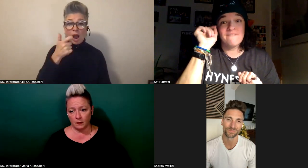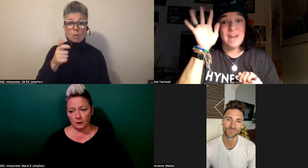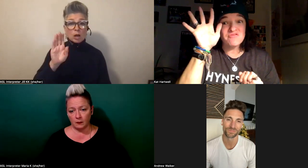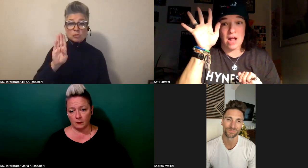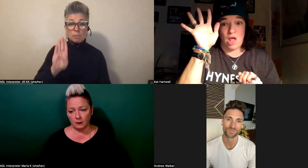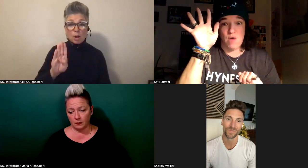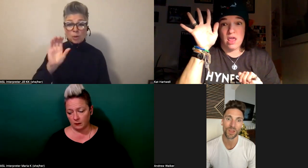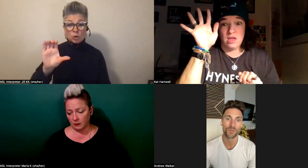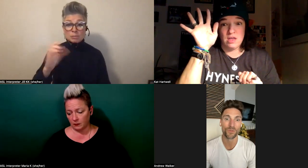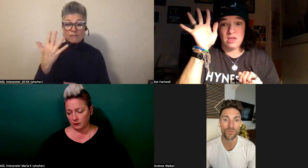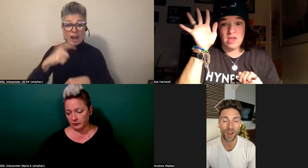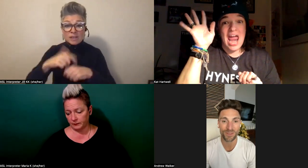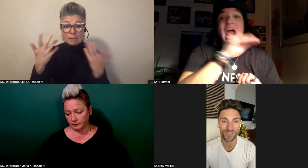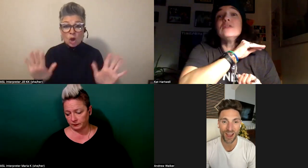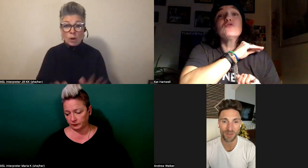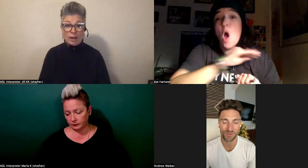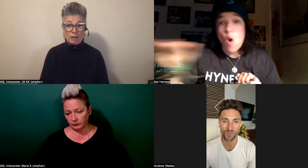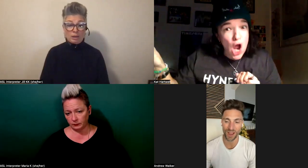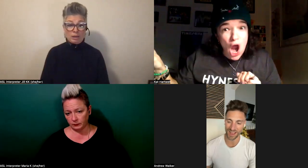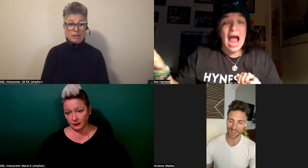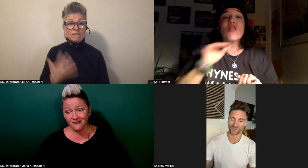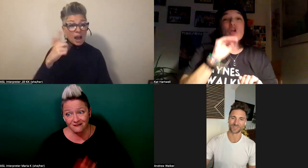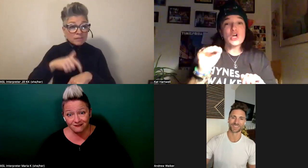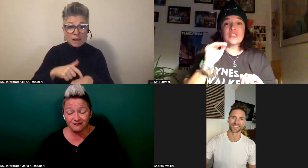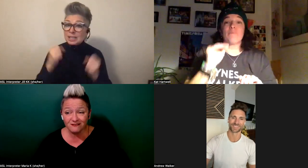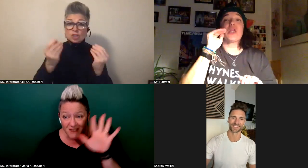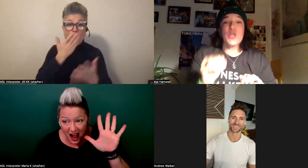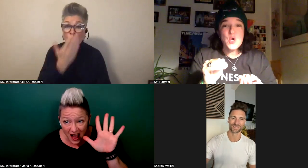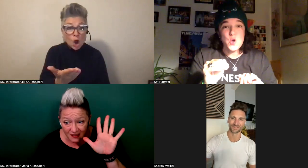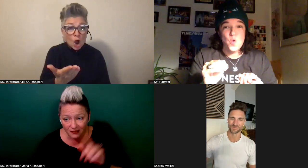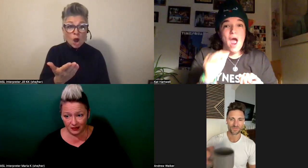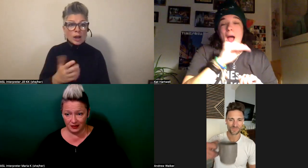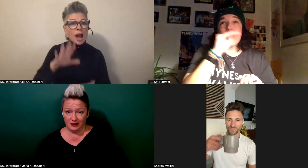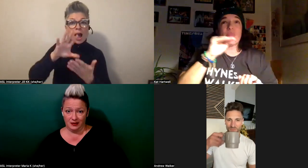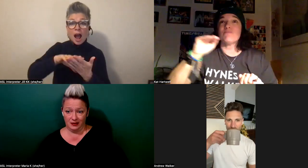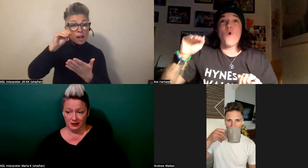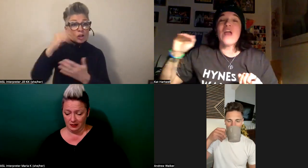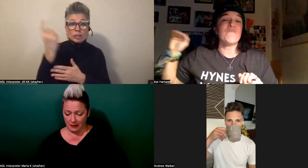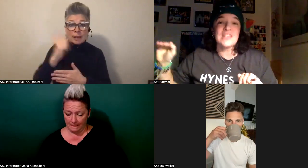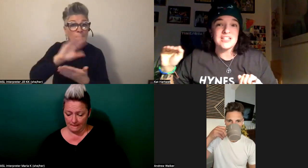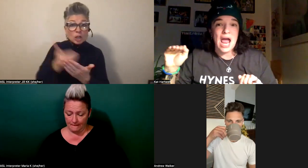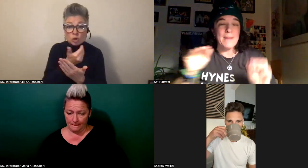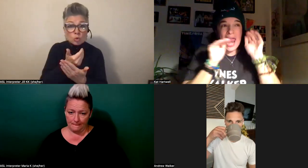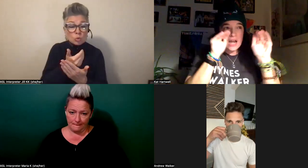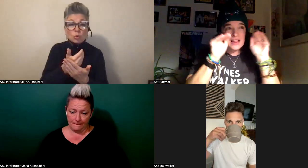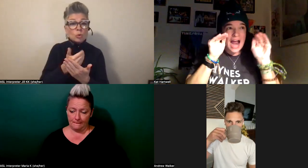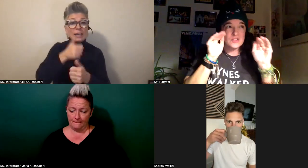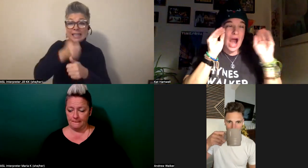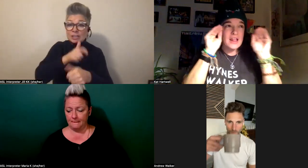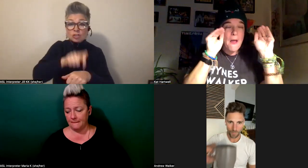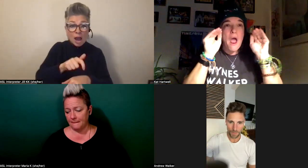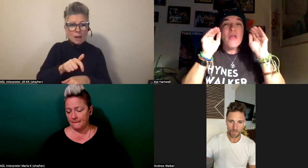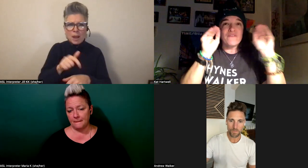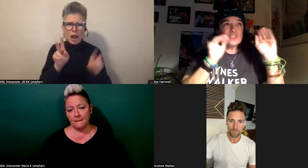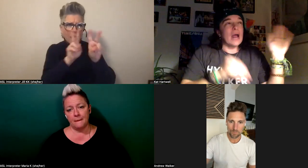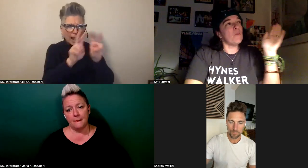already. 5 times already. 5 It was times. so good. Wow. I learned something new about this movie every single time. I analyze, try